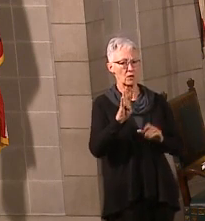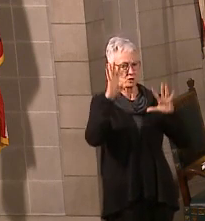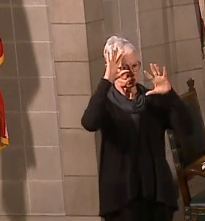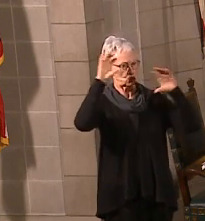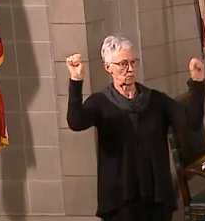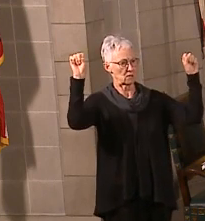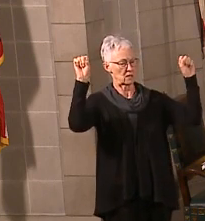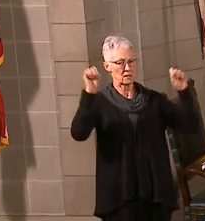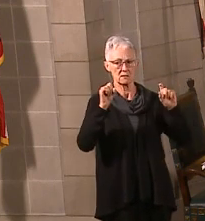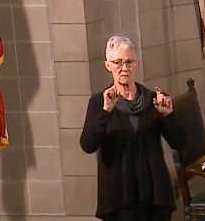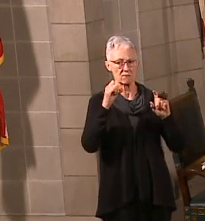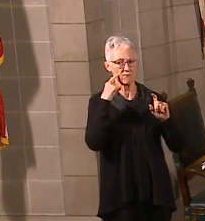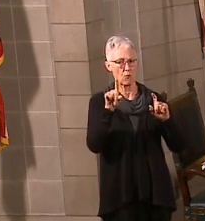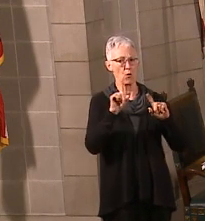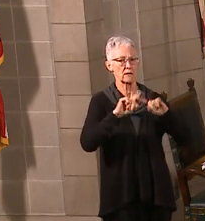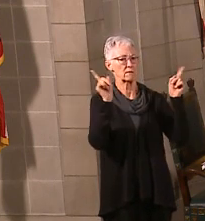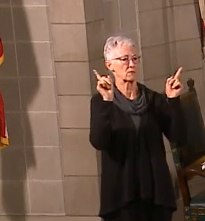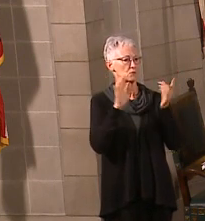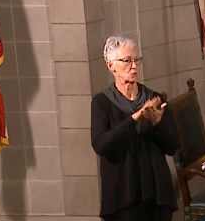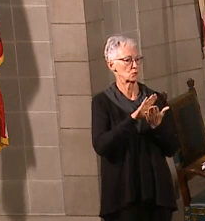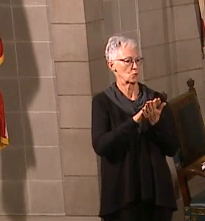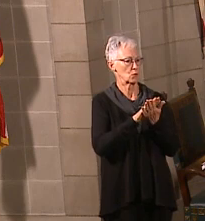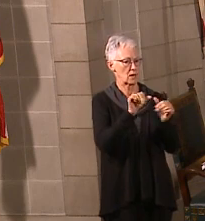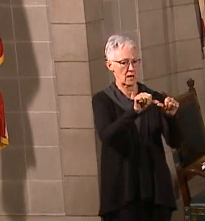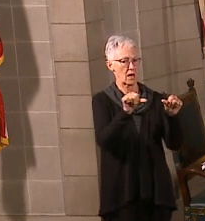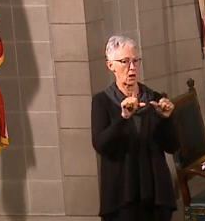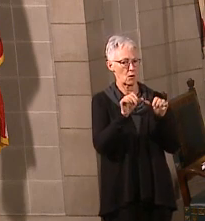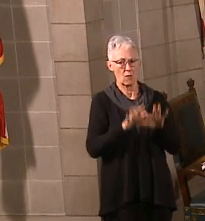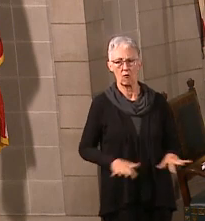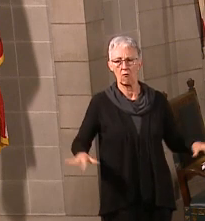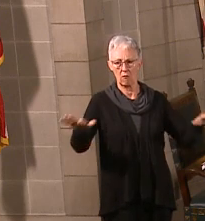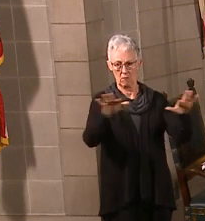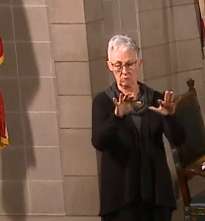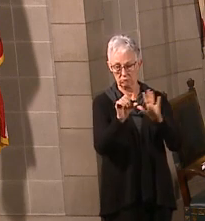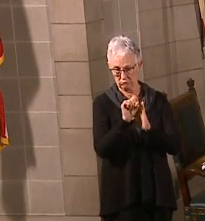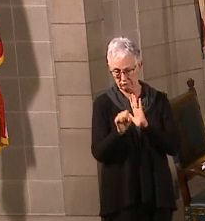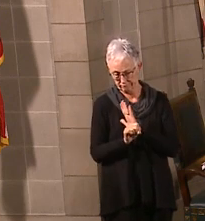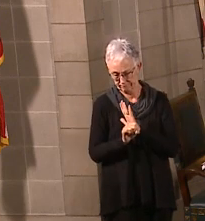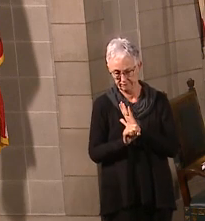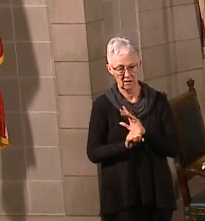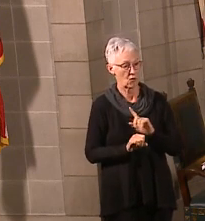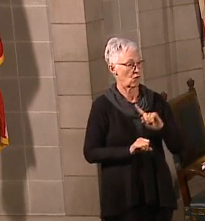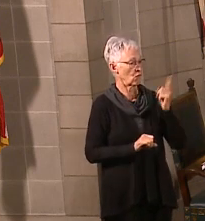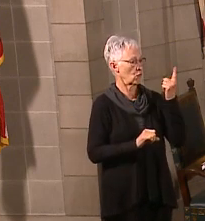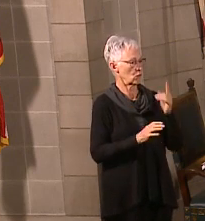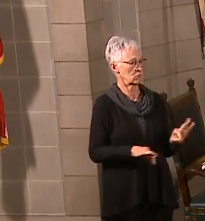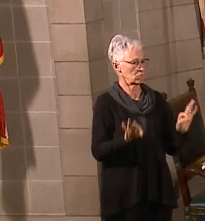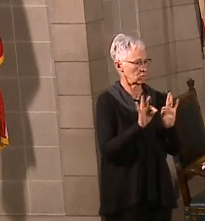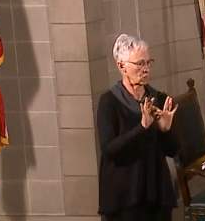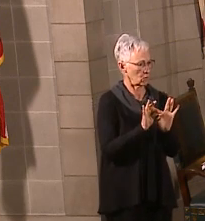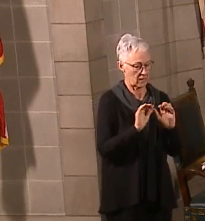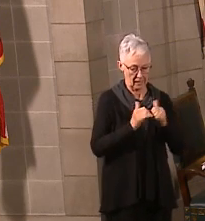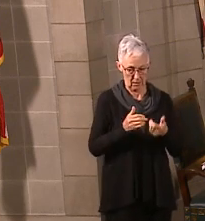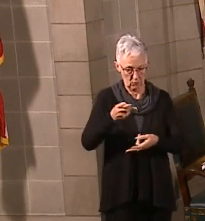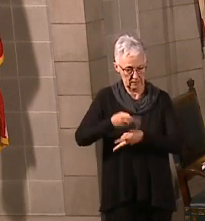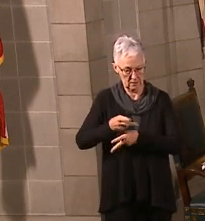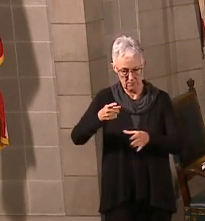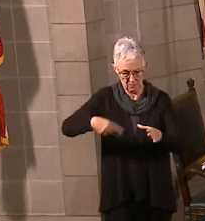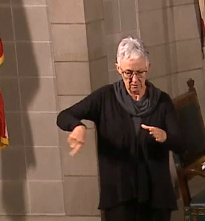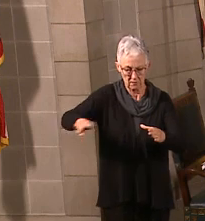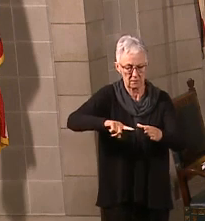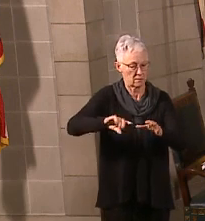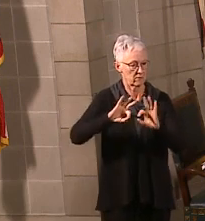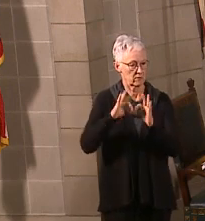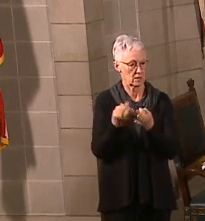conversations about really some key things that are happening in education. Number one, how do we help keep families safe and